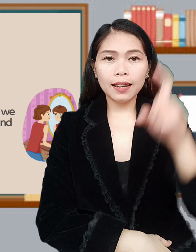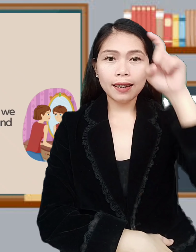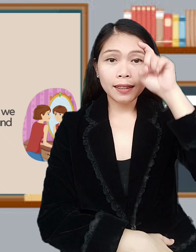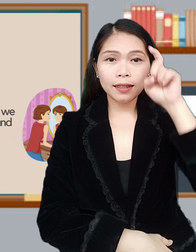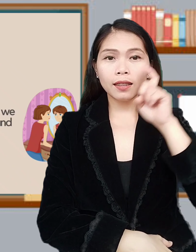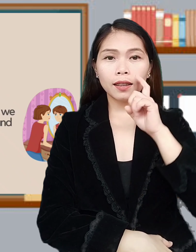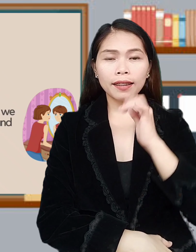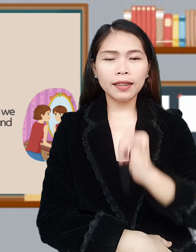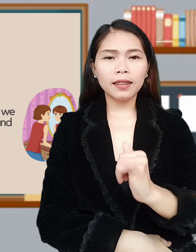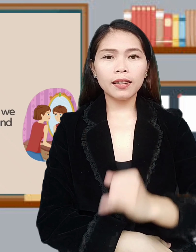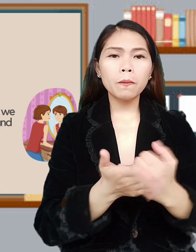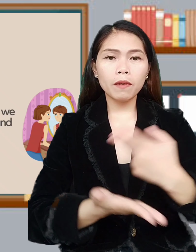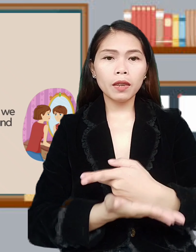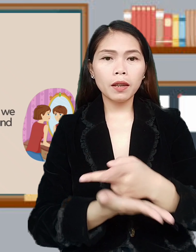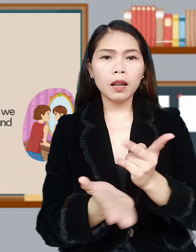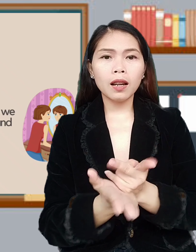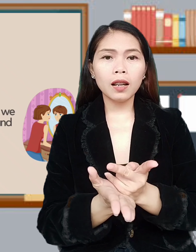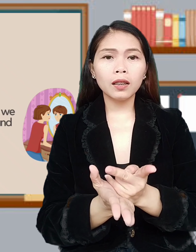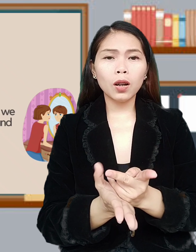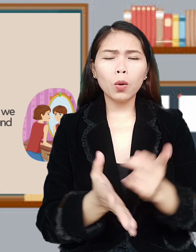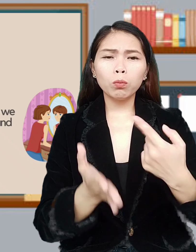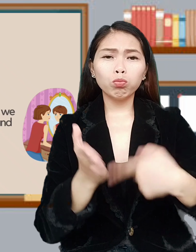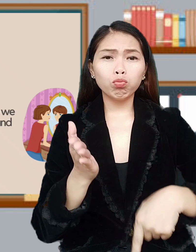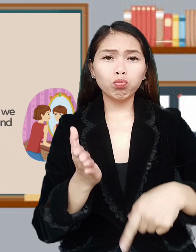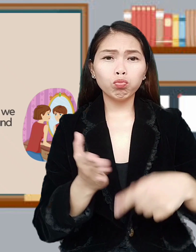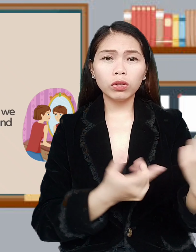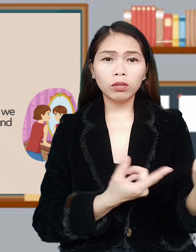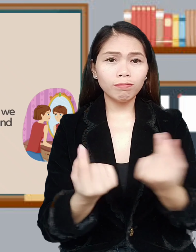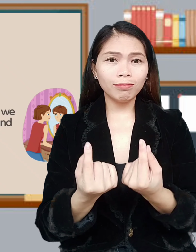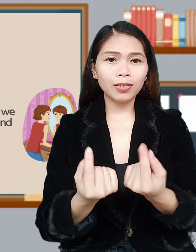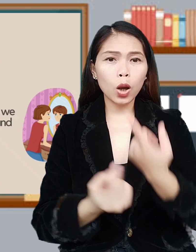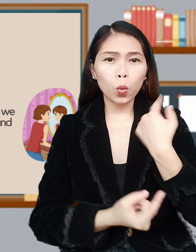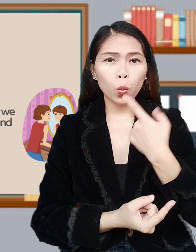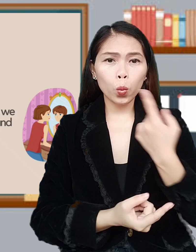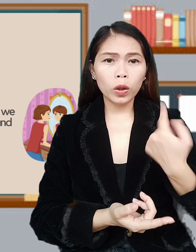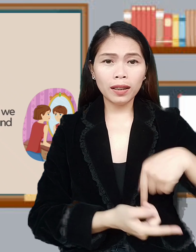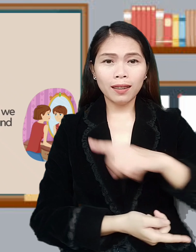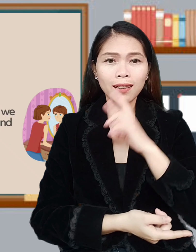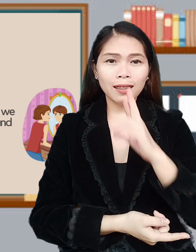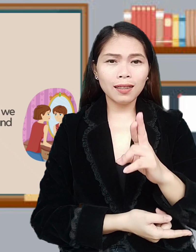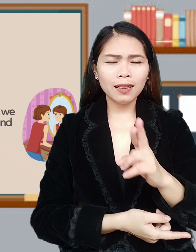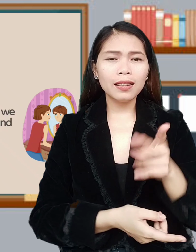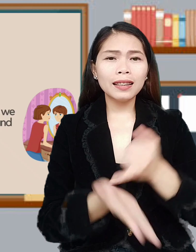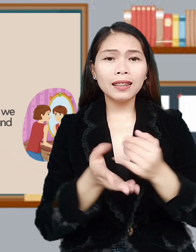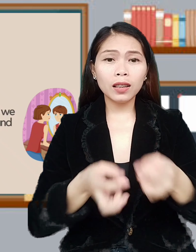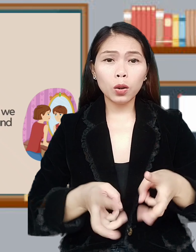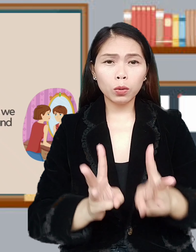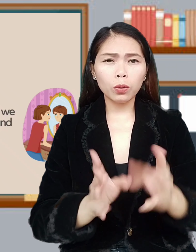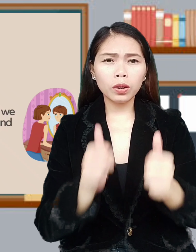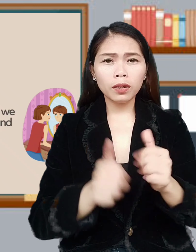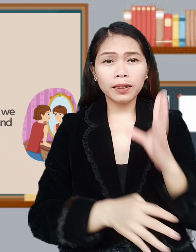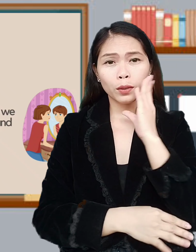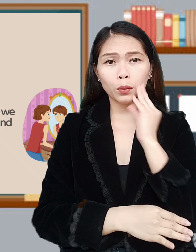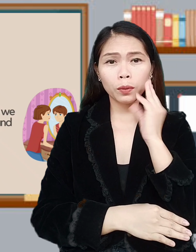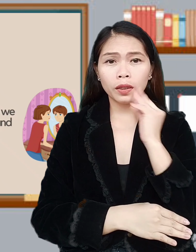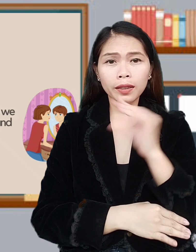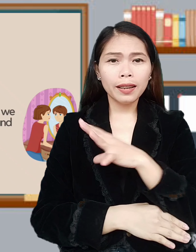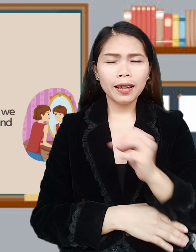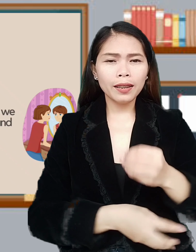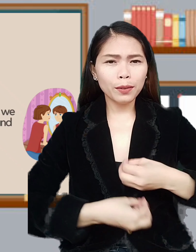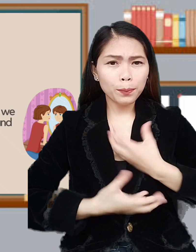Sexuality. Sexuality is an integral part of what we do, who we are. It is the way in which